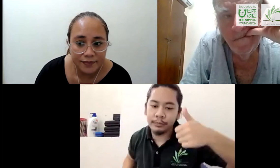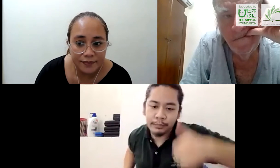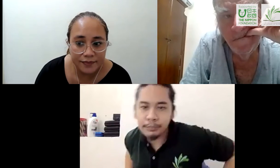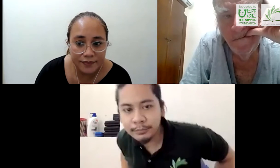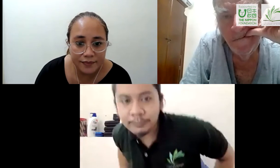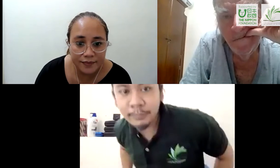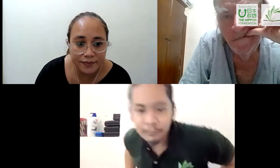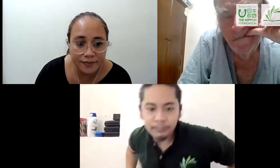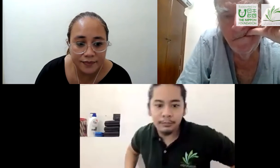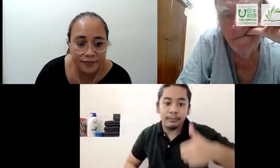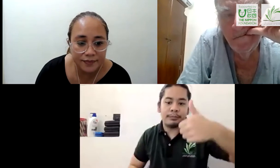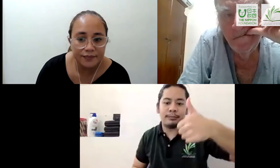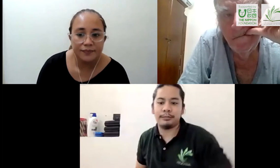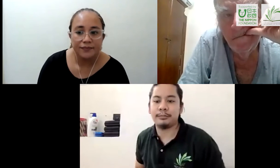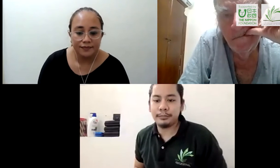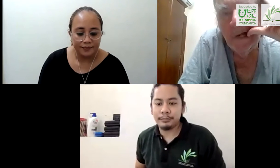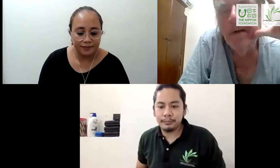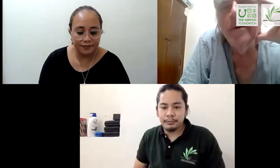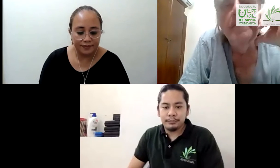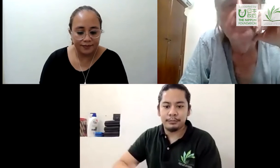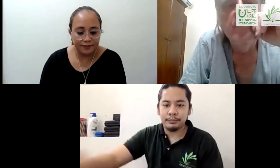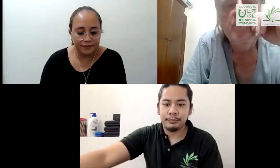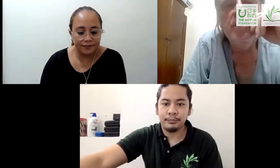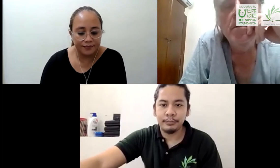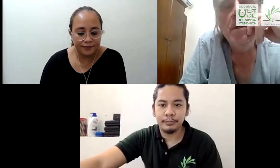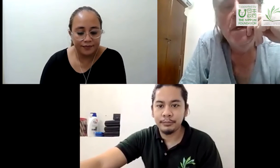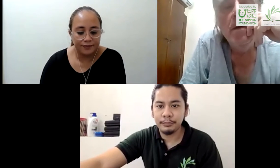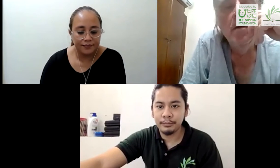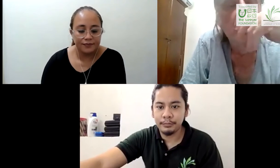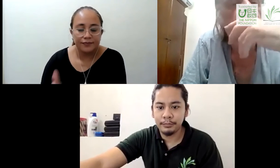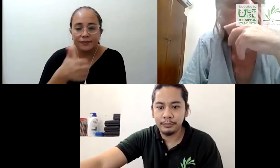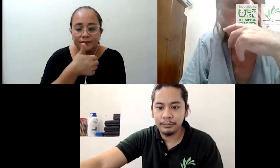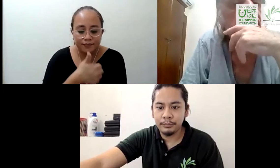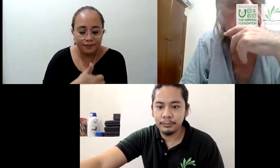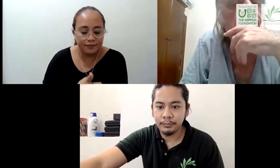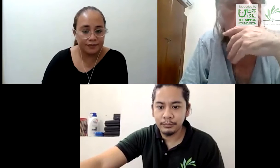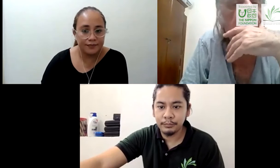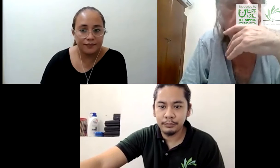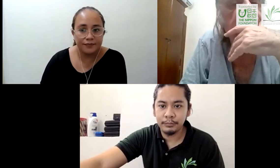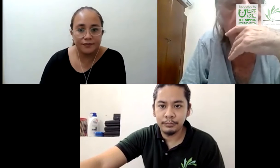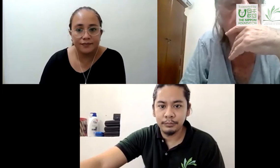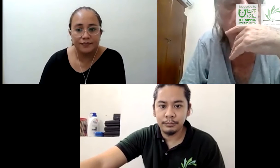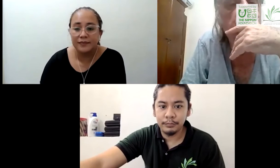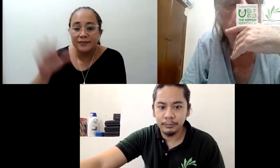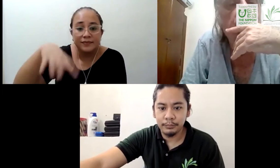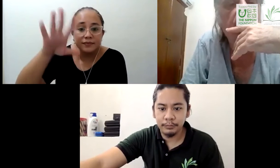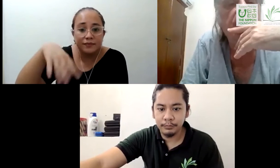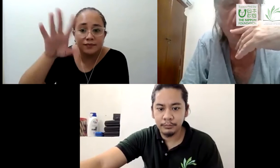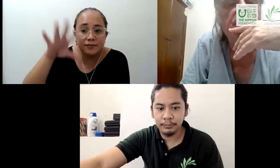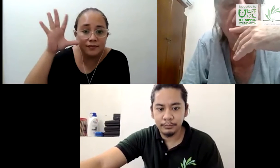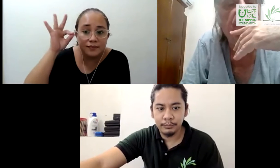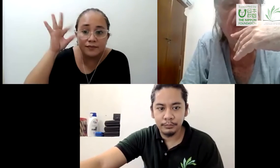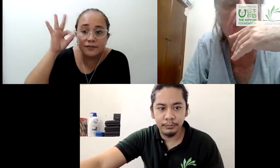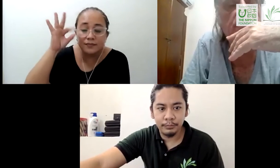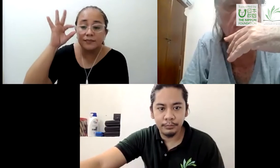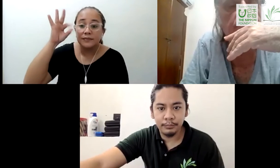So Jasmine already got the lessons from Shaq. So Okay. Shaq will just be getting the lessons from Jasmine. Jasmine, did you get the